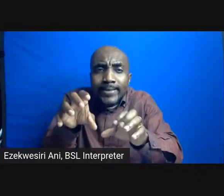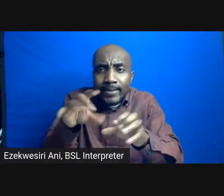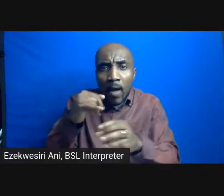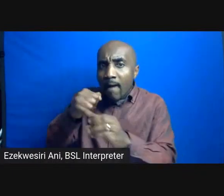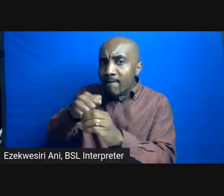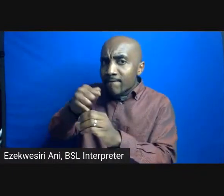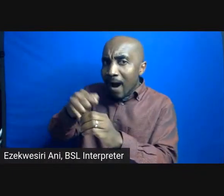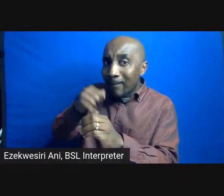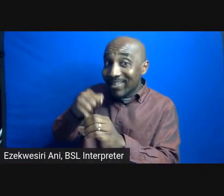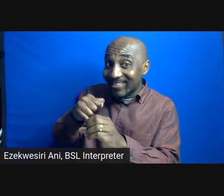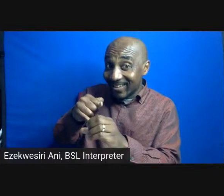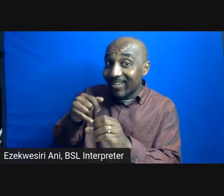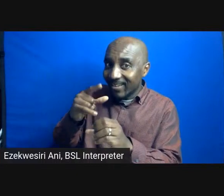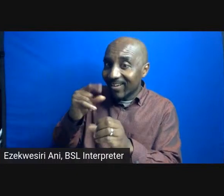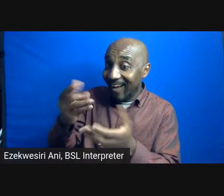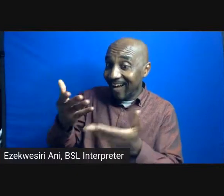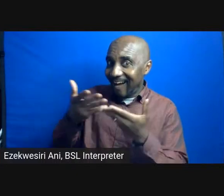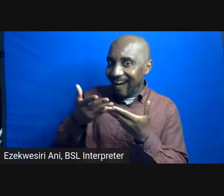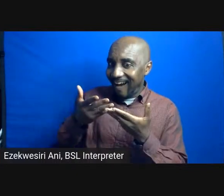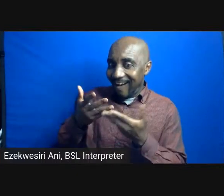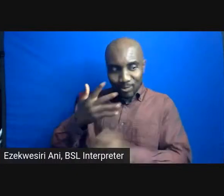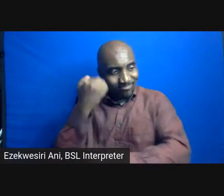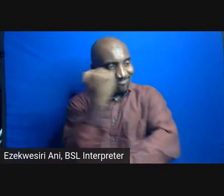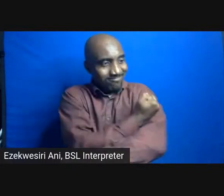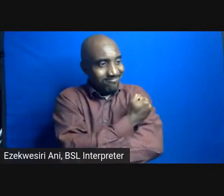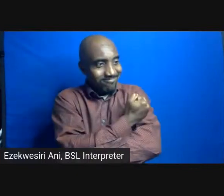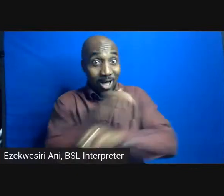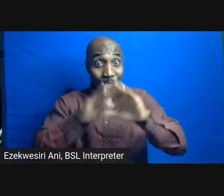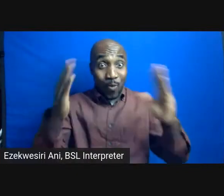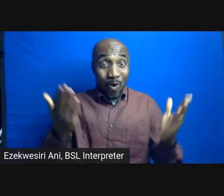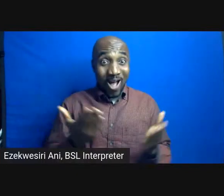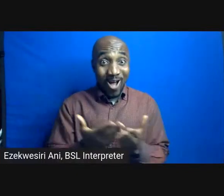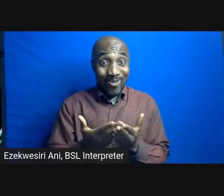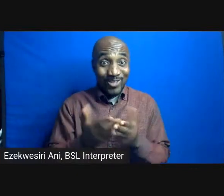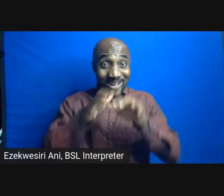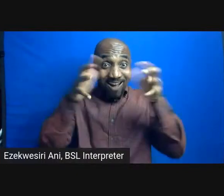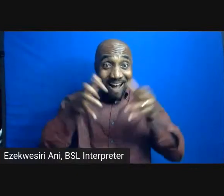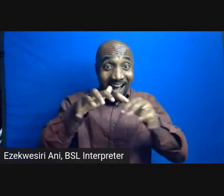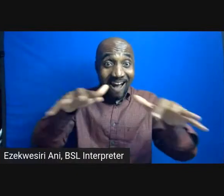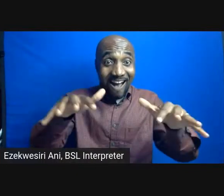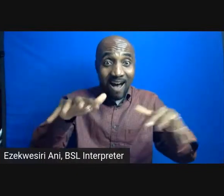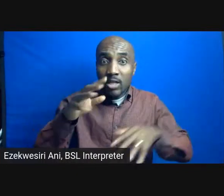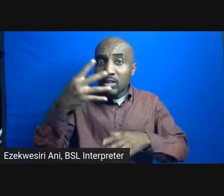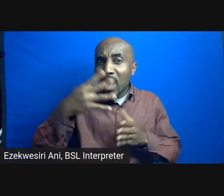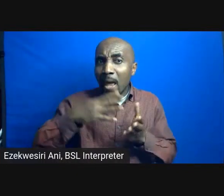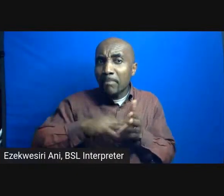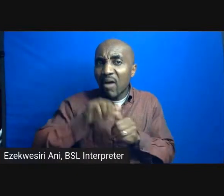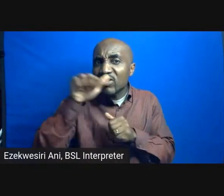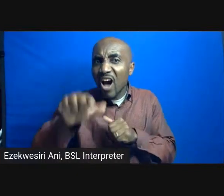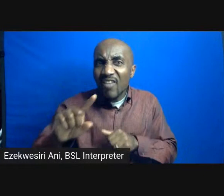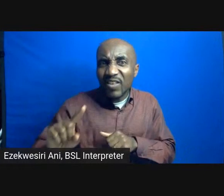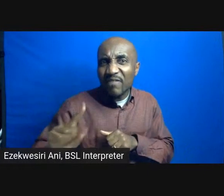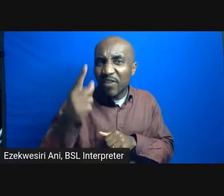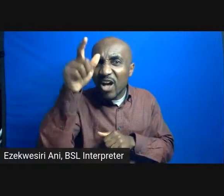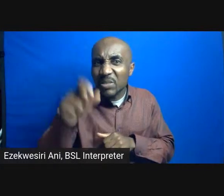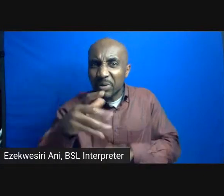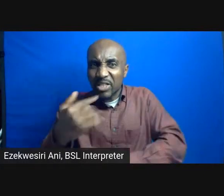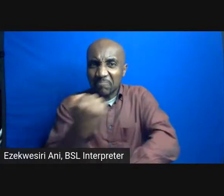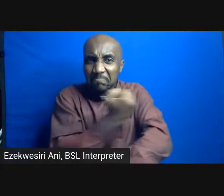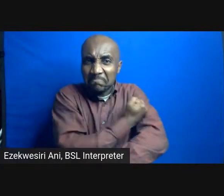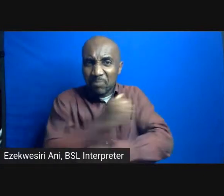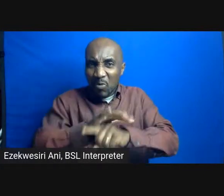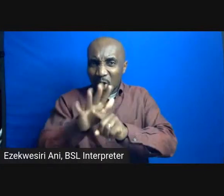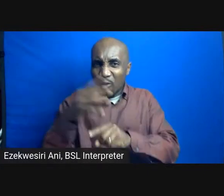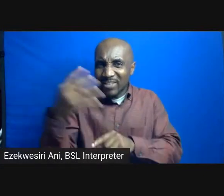the means to immunize the world, 9 months after the first arm was jabbed with the COVID-19